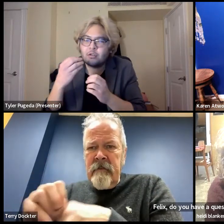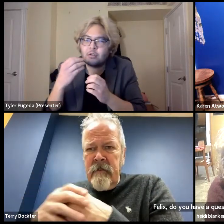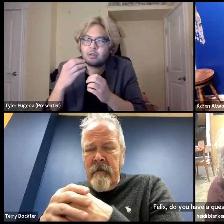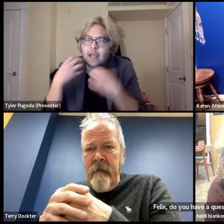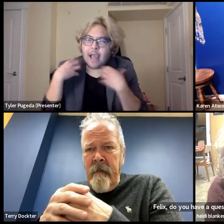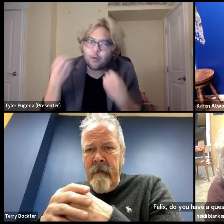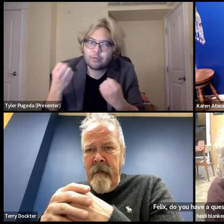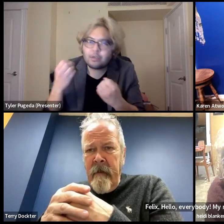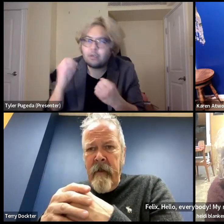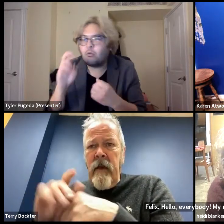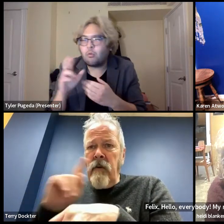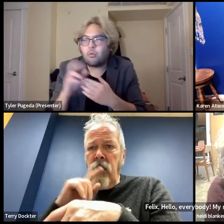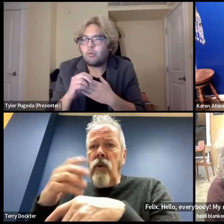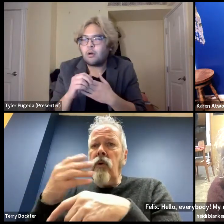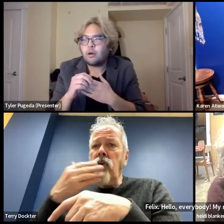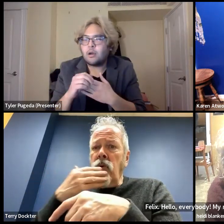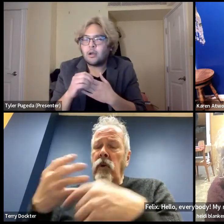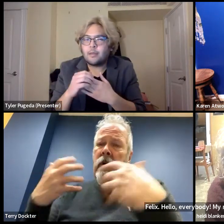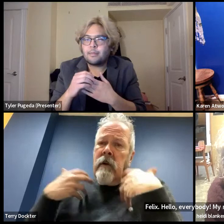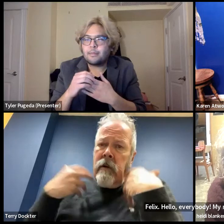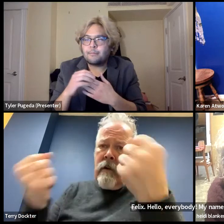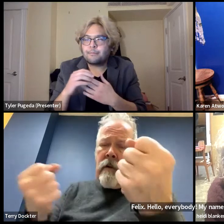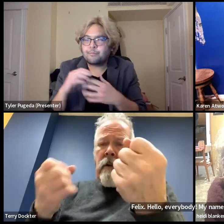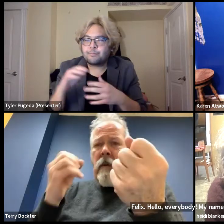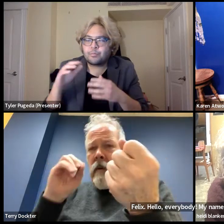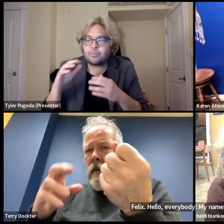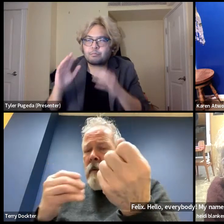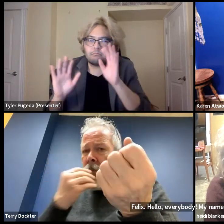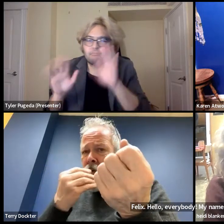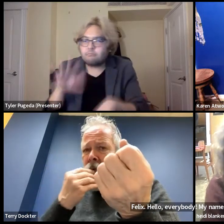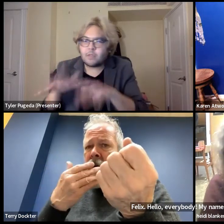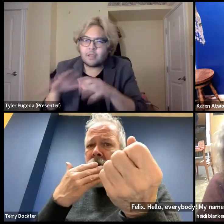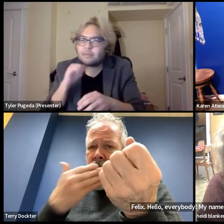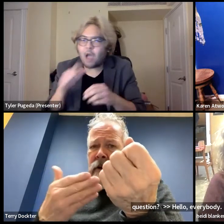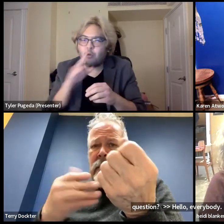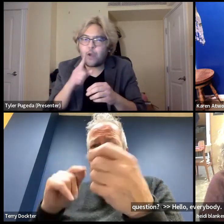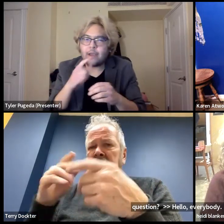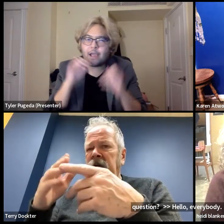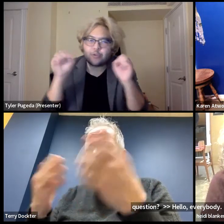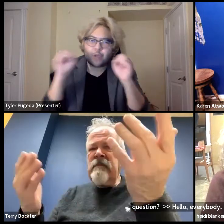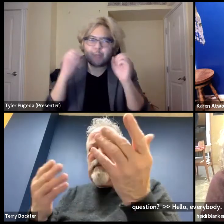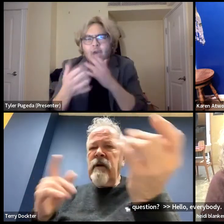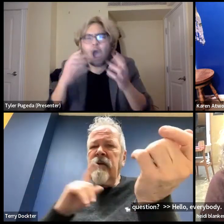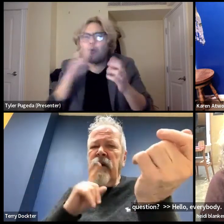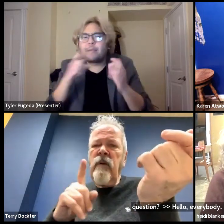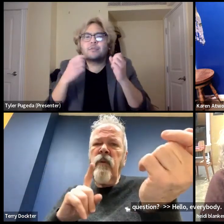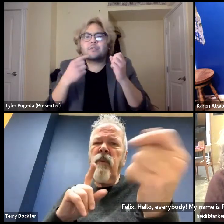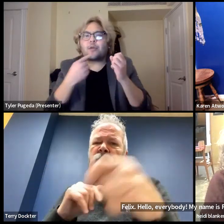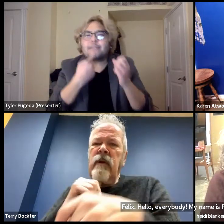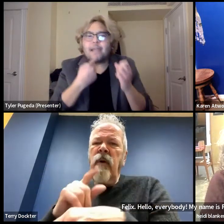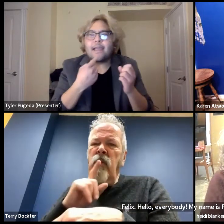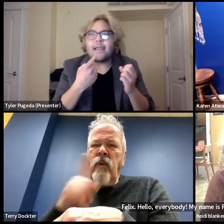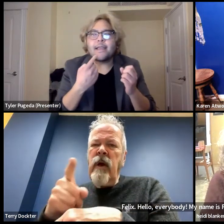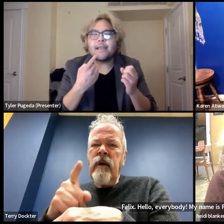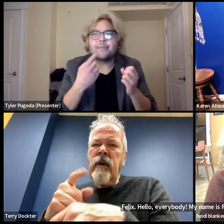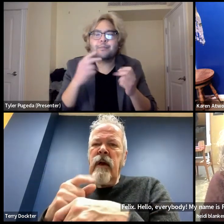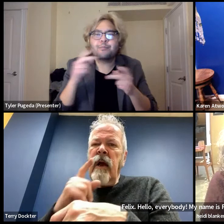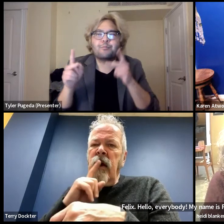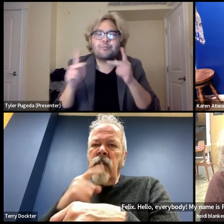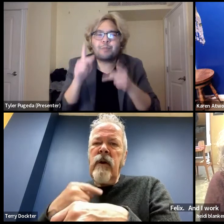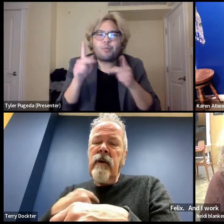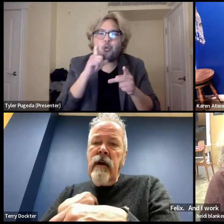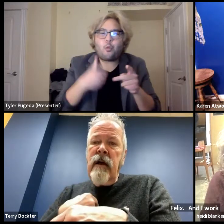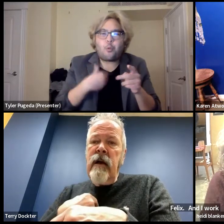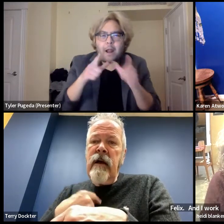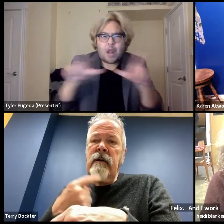They tend to be not aware of lifestyle activities such as eating more healthily, getting daily exercise, and so